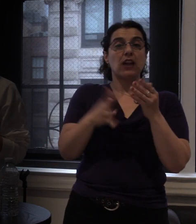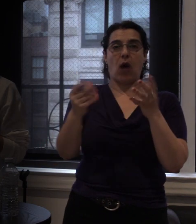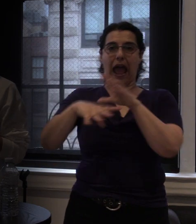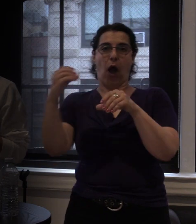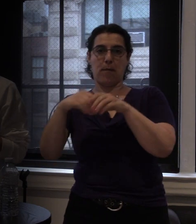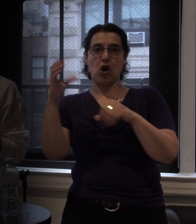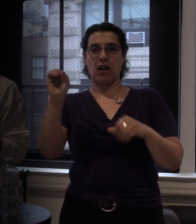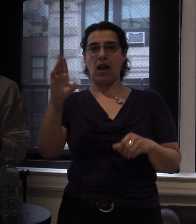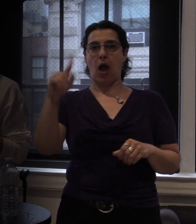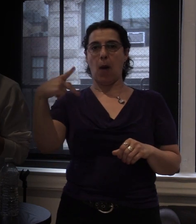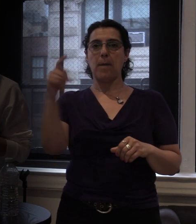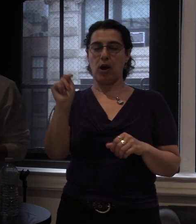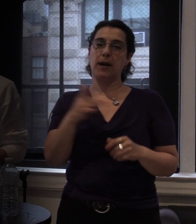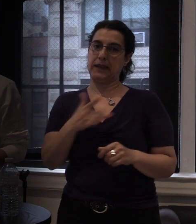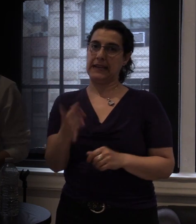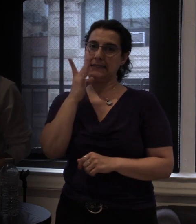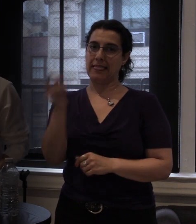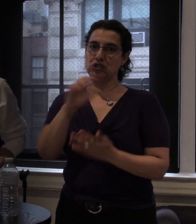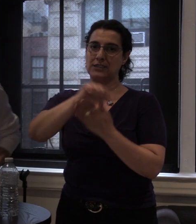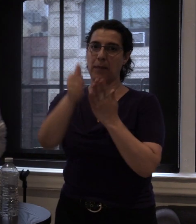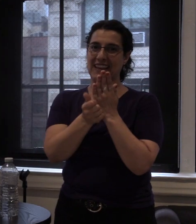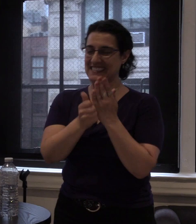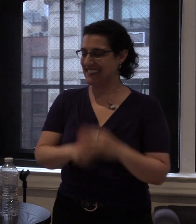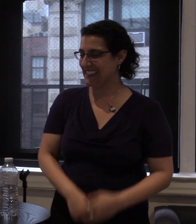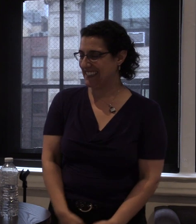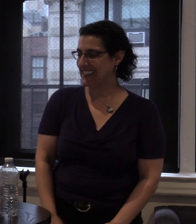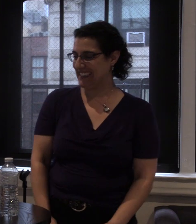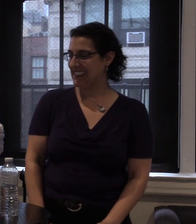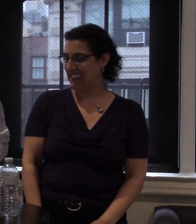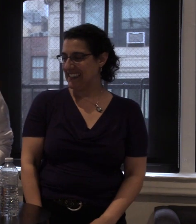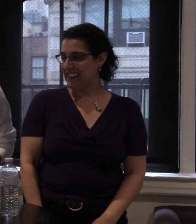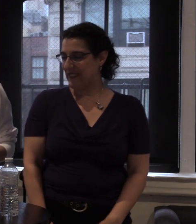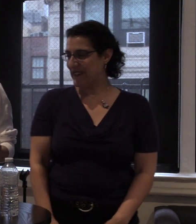output, which are usually very delicious dumplings.